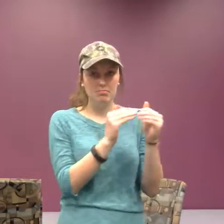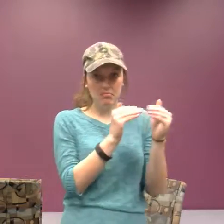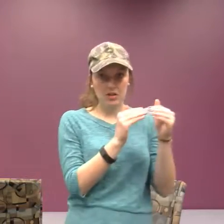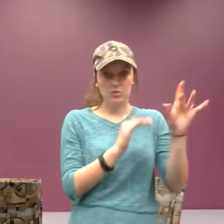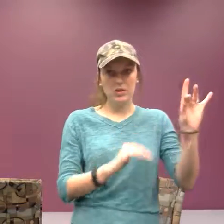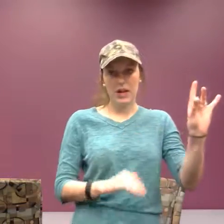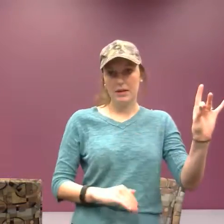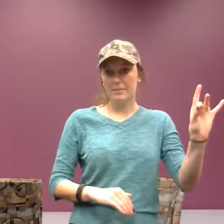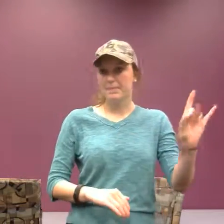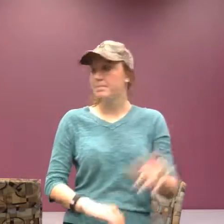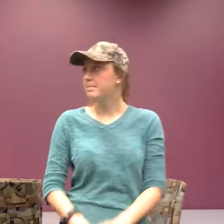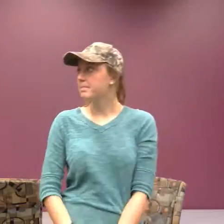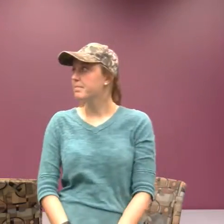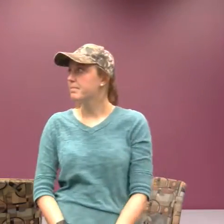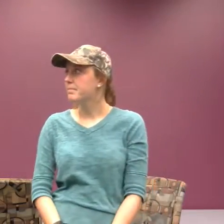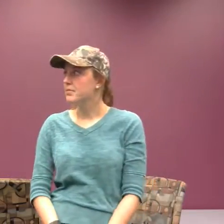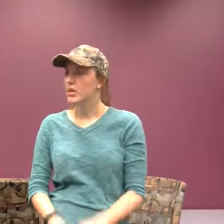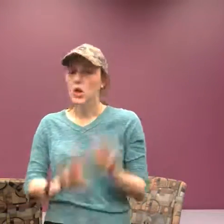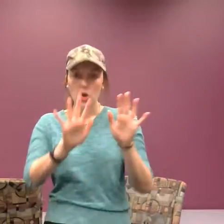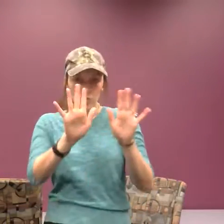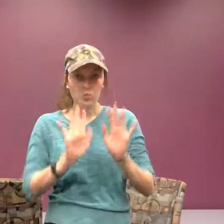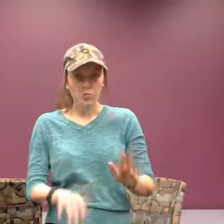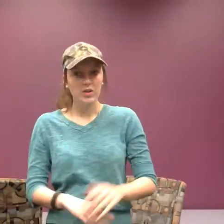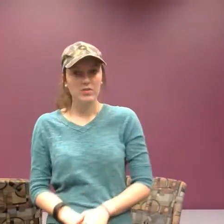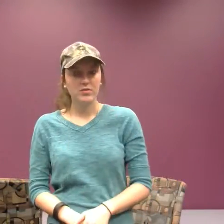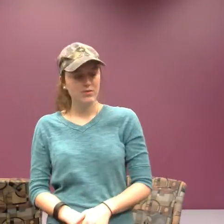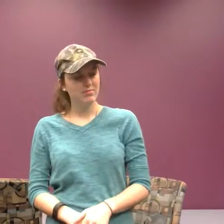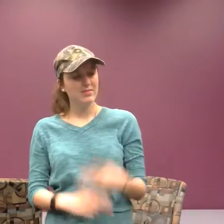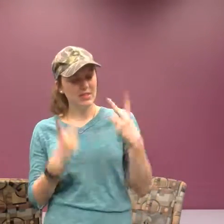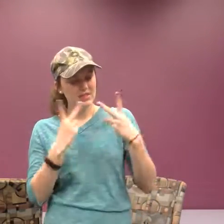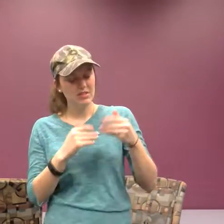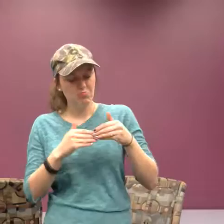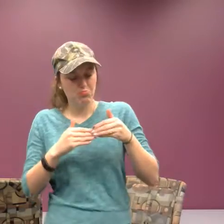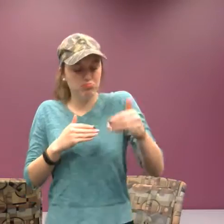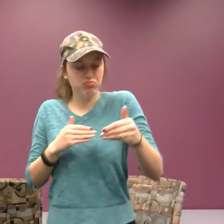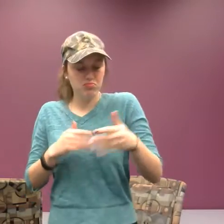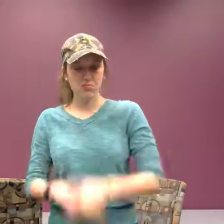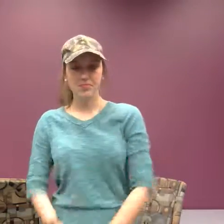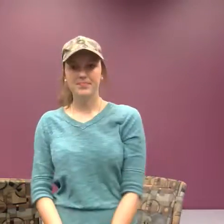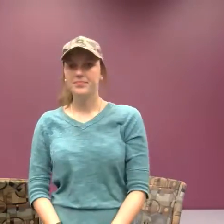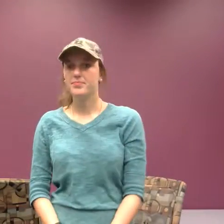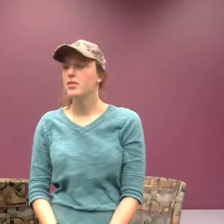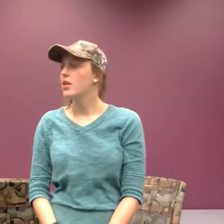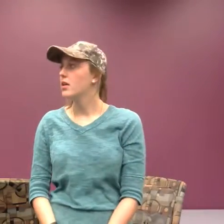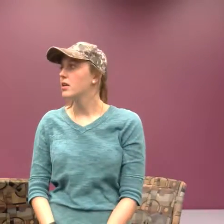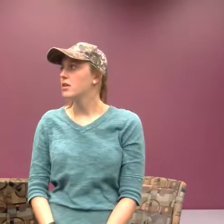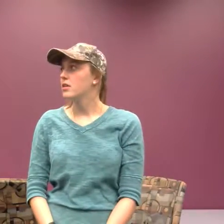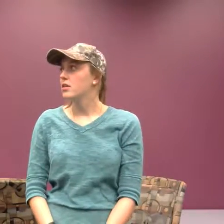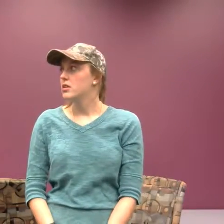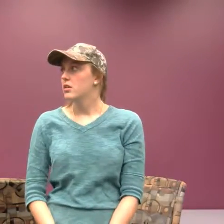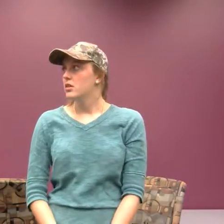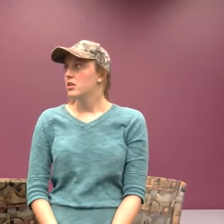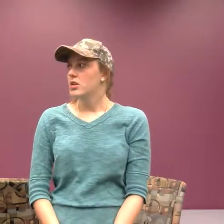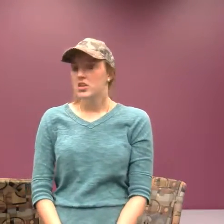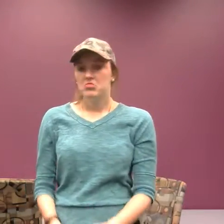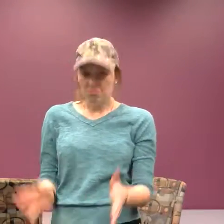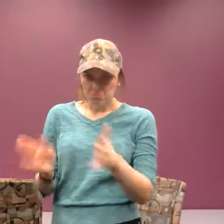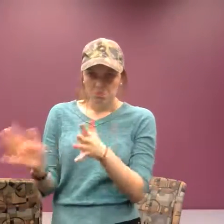Wonderful. You see, we just pushed the envelope on that a little bit. I'm just preparing you for something in the future here a little